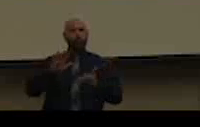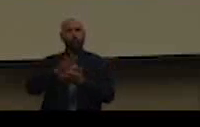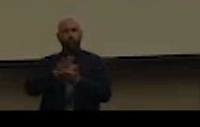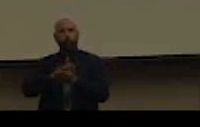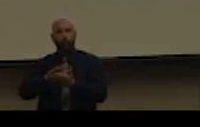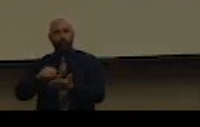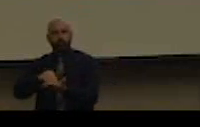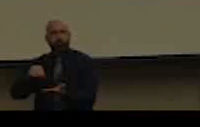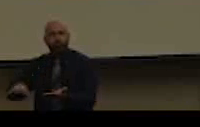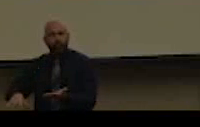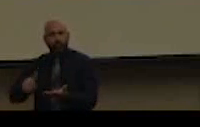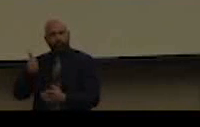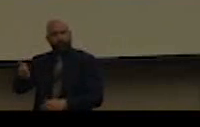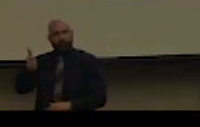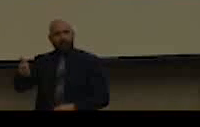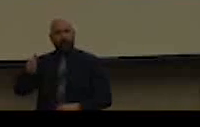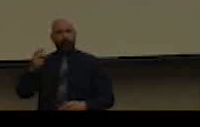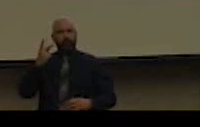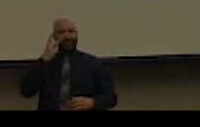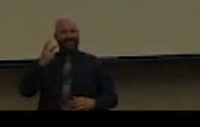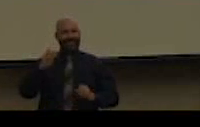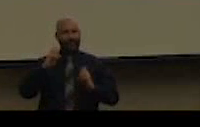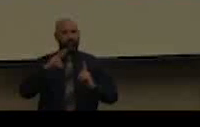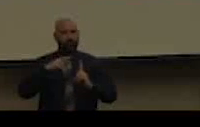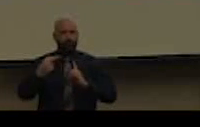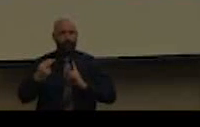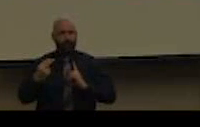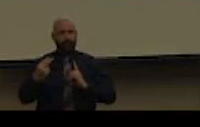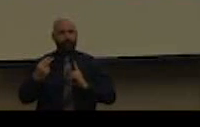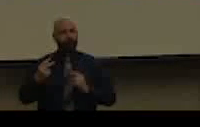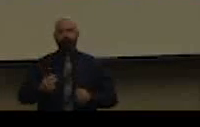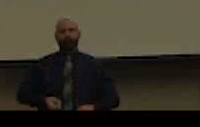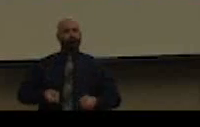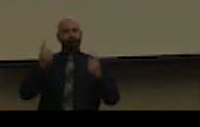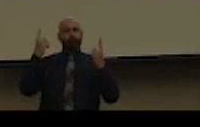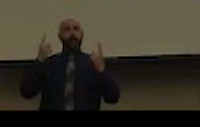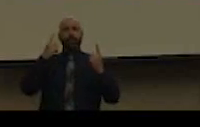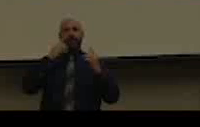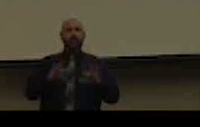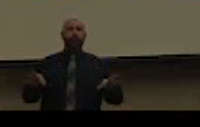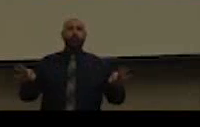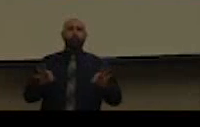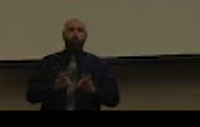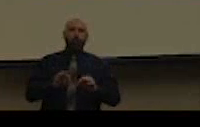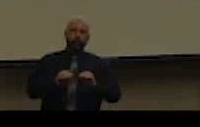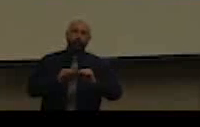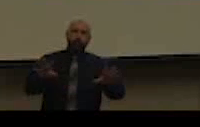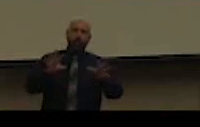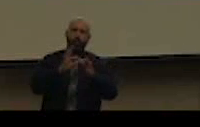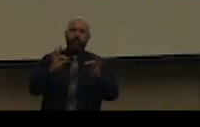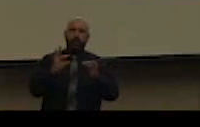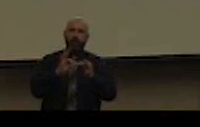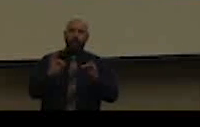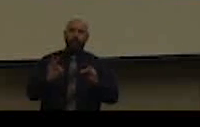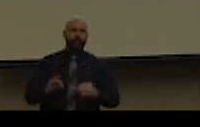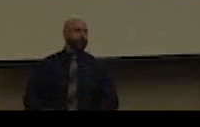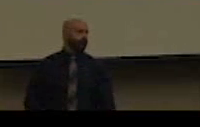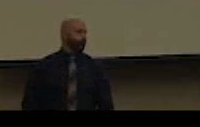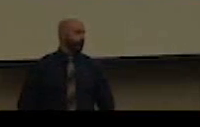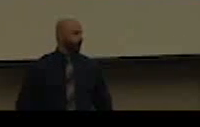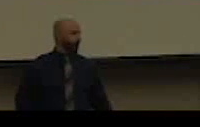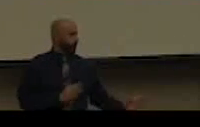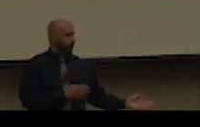so I think it's important to get that message out there. And we're gonna talk about that a little bit. I know some of you had